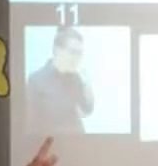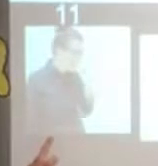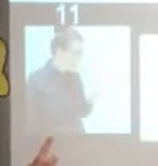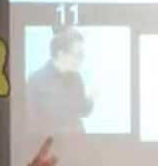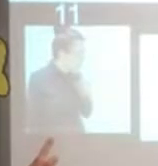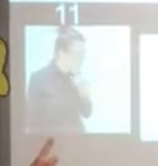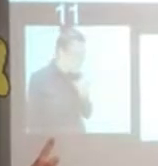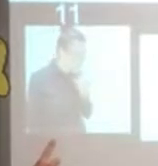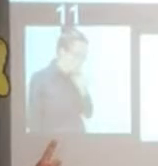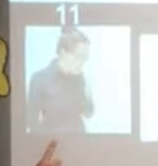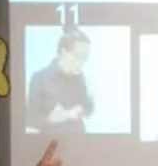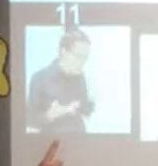Why are you crying?